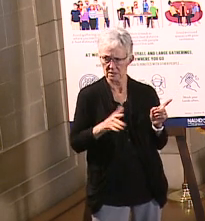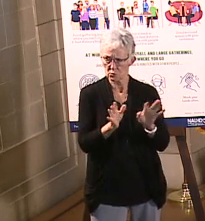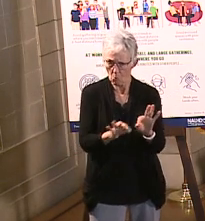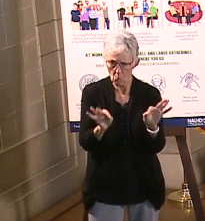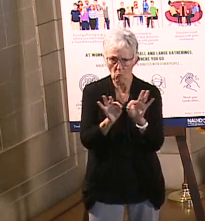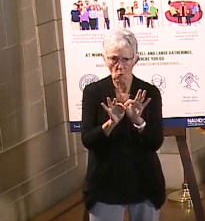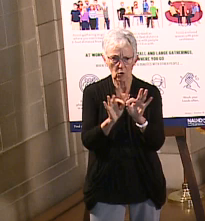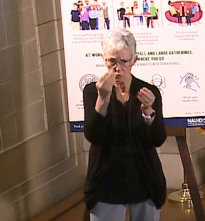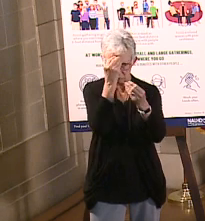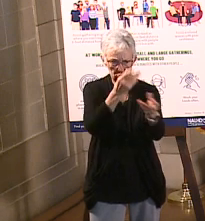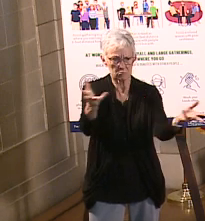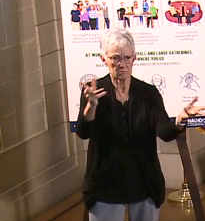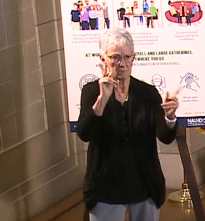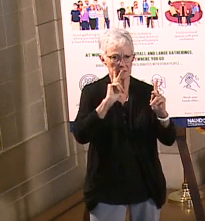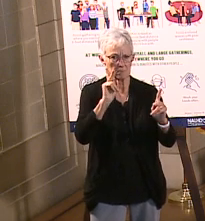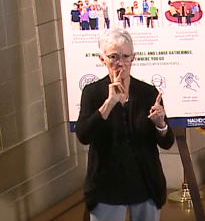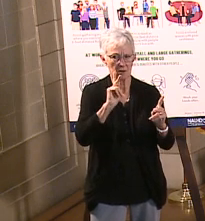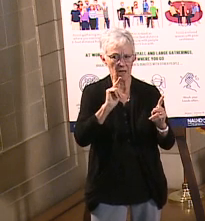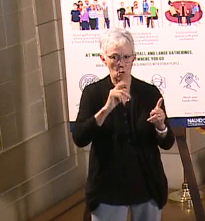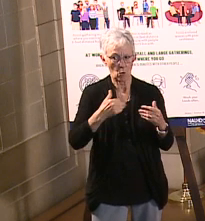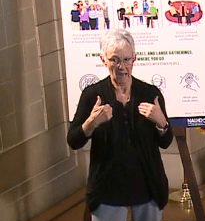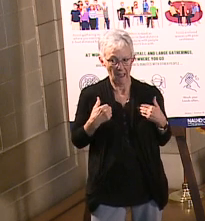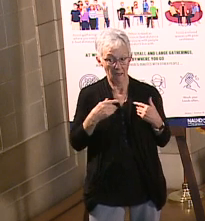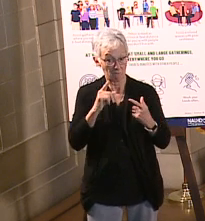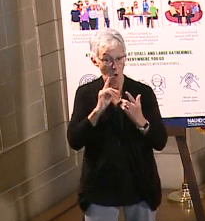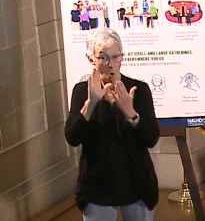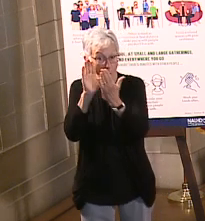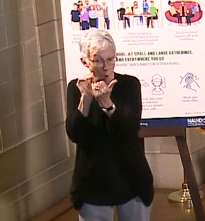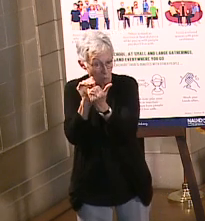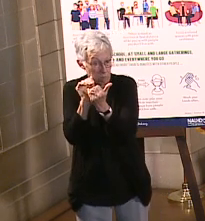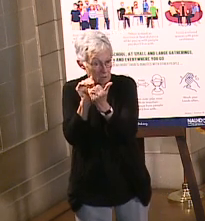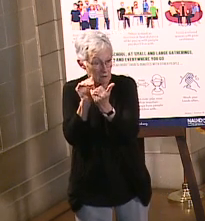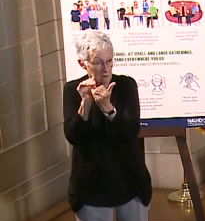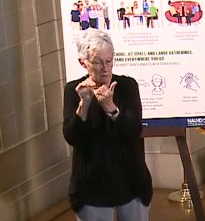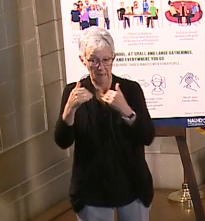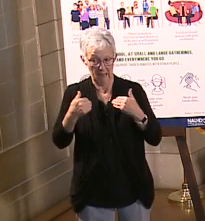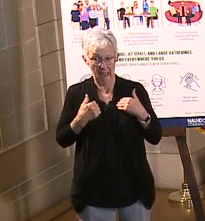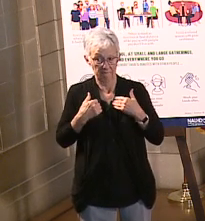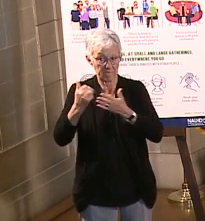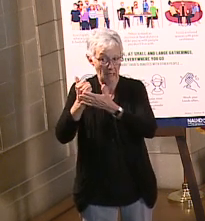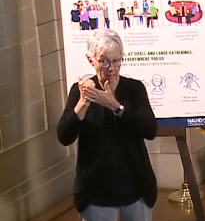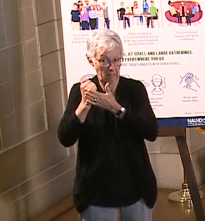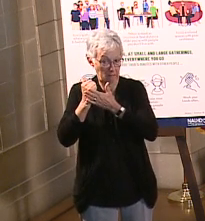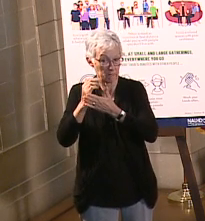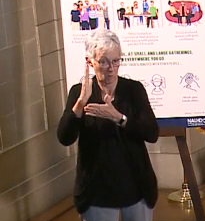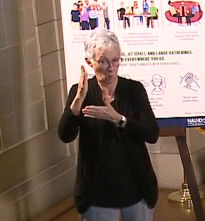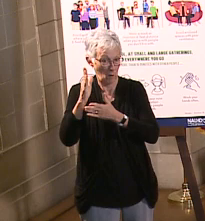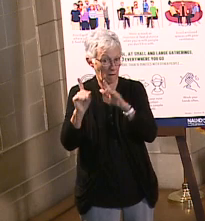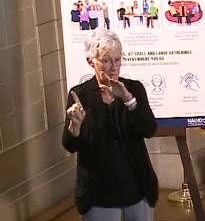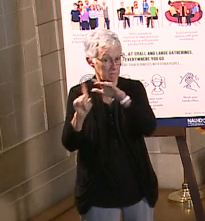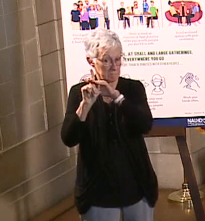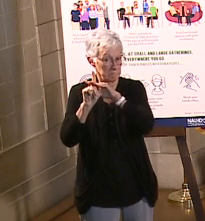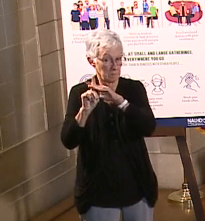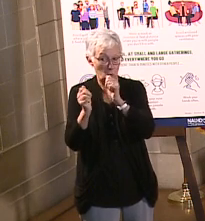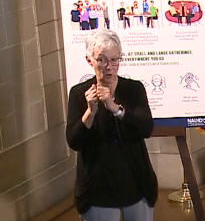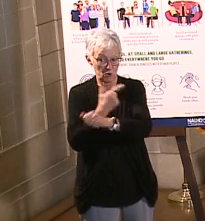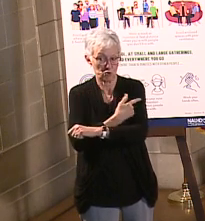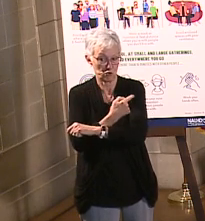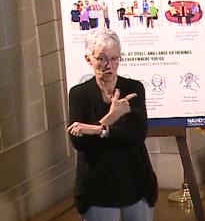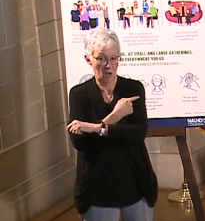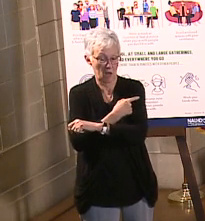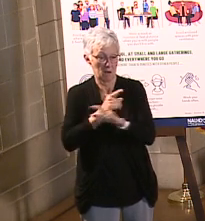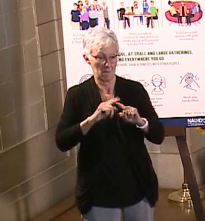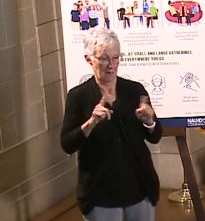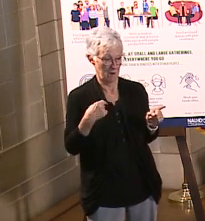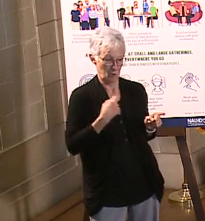help is on the way. There's hope out there. We still have months ahead of us going through the winter to practice all the things we